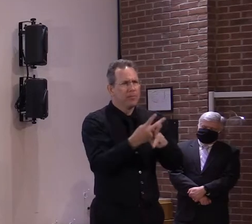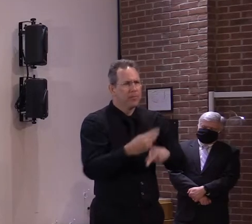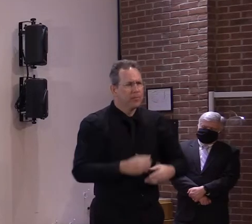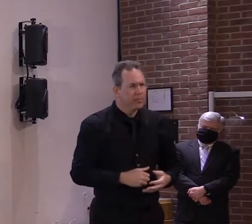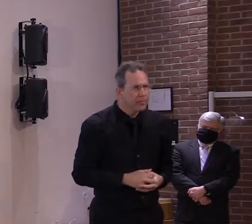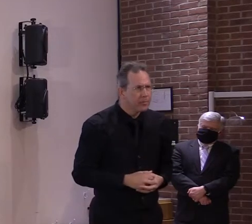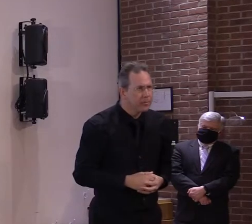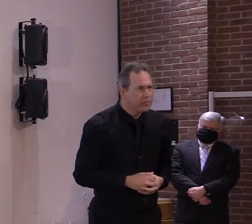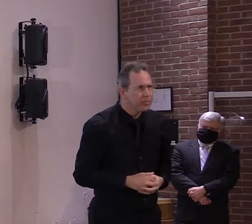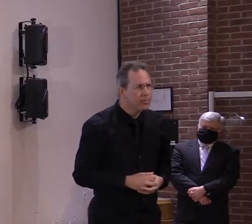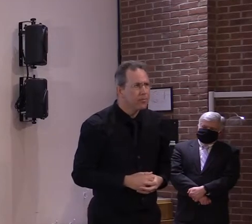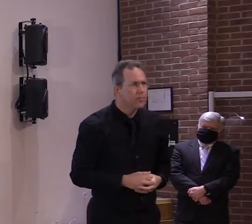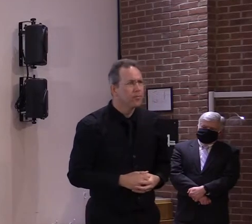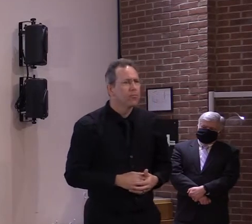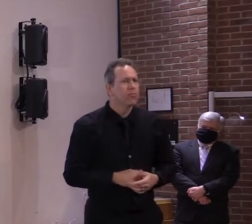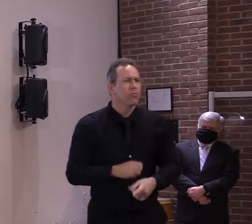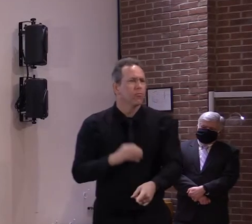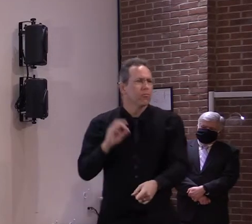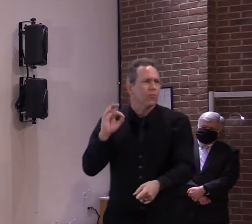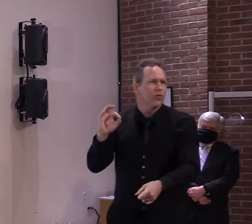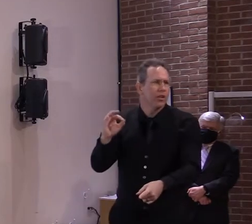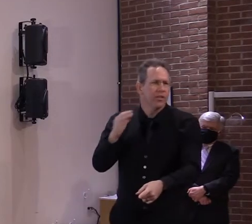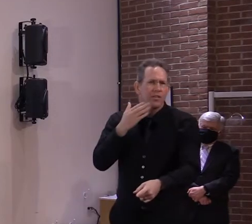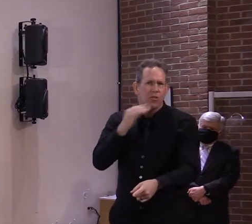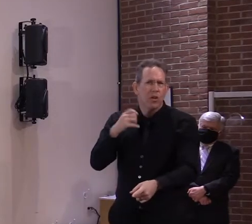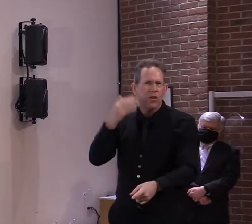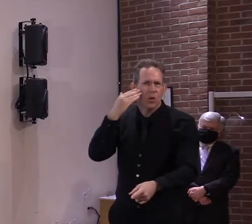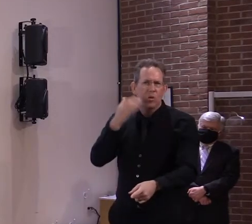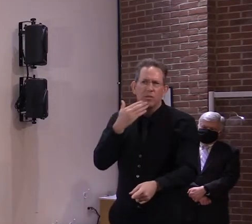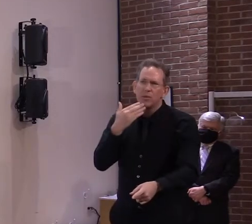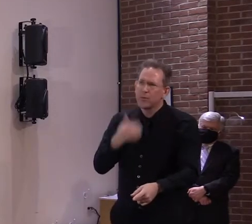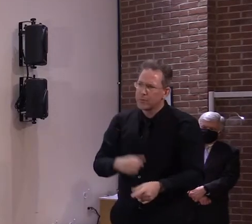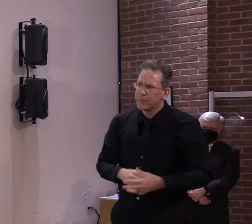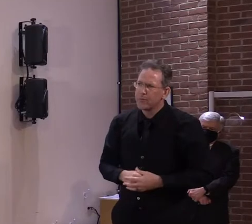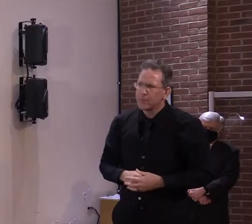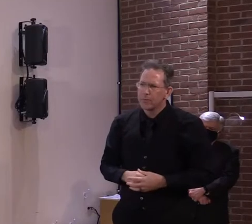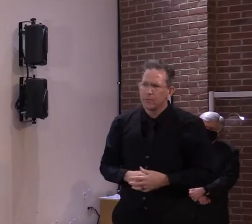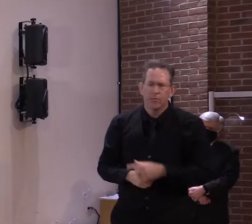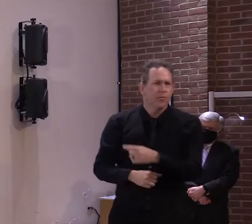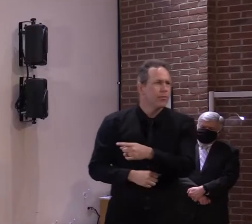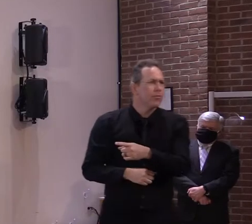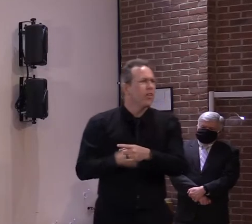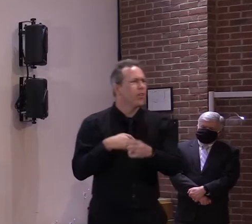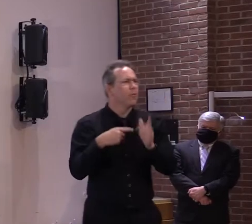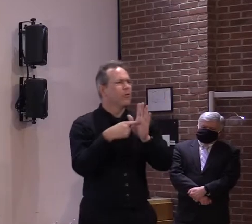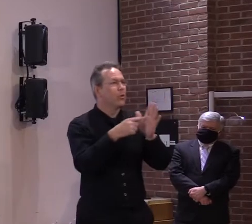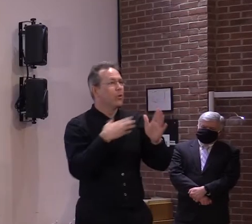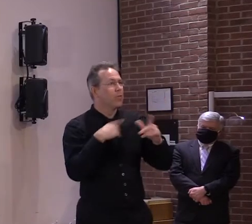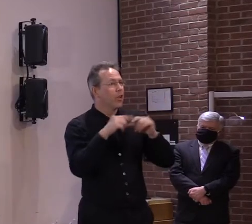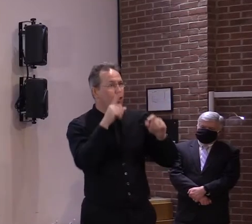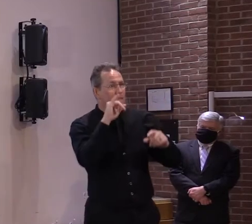Great, that's exactly what I needed to know. Thank you both. And I can show you what it looks like.